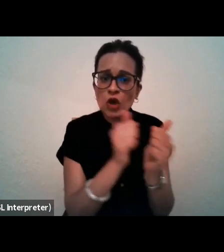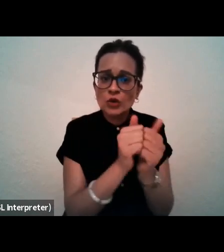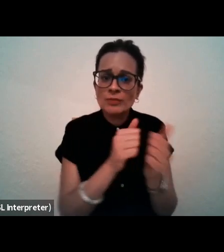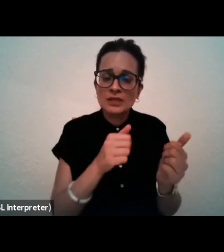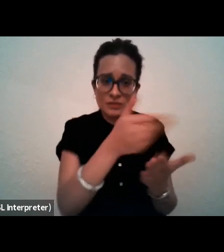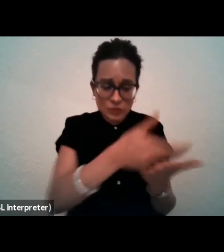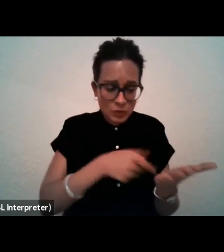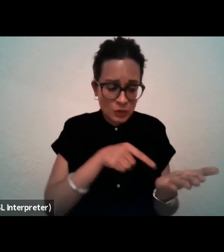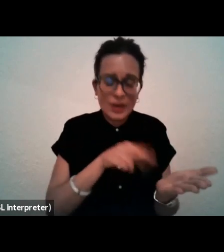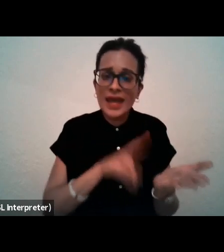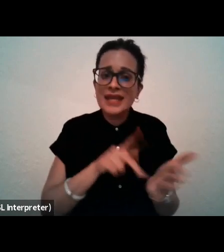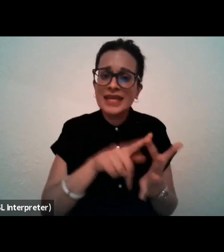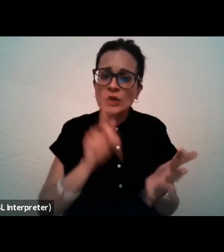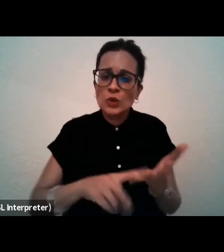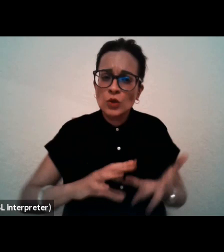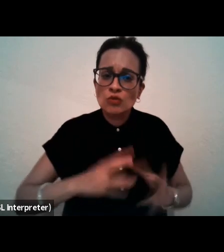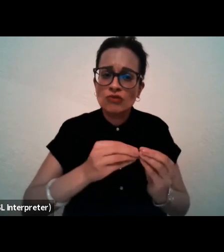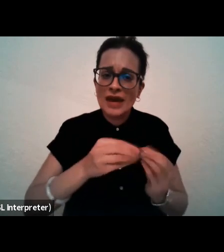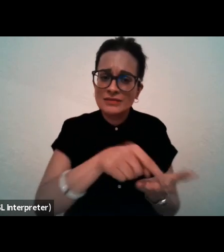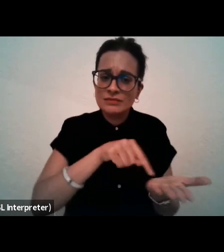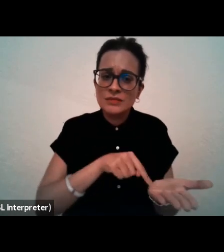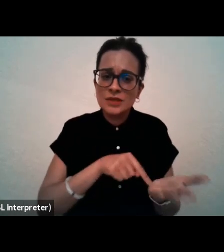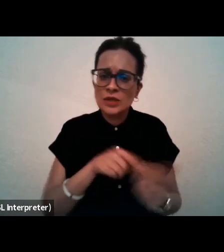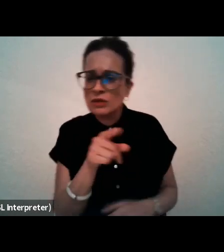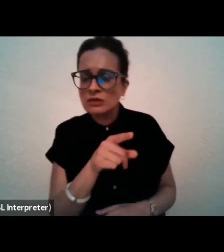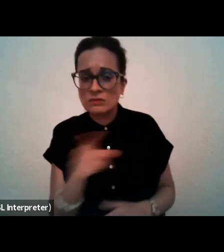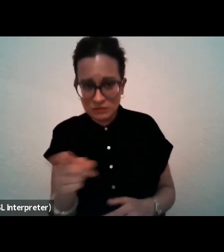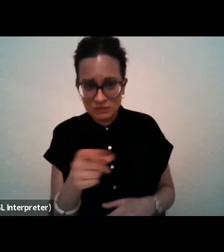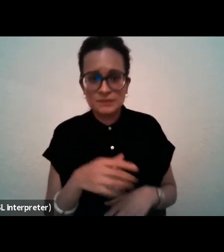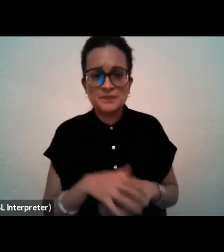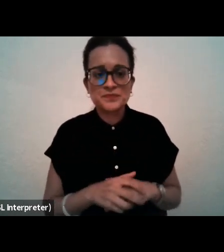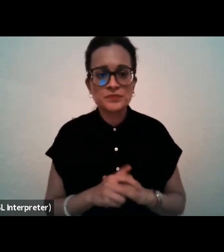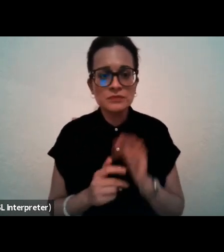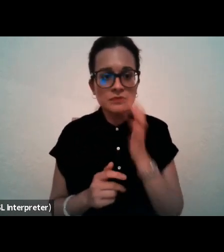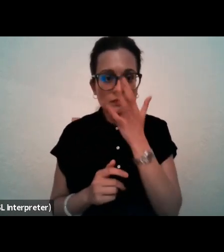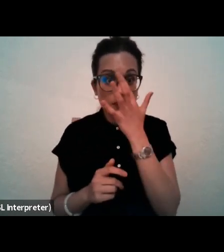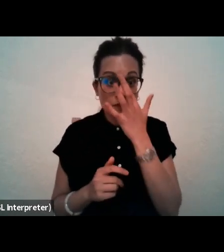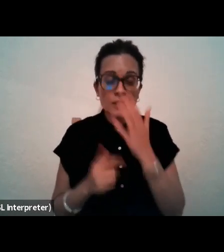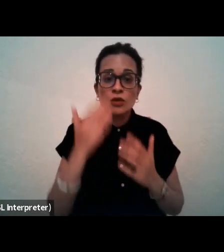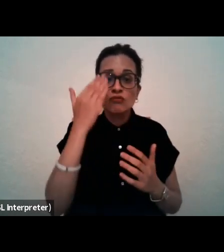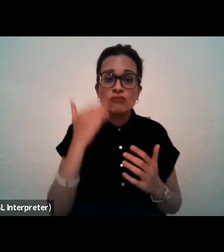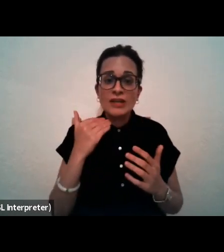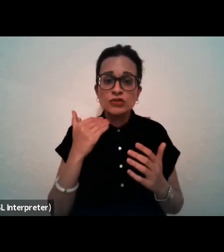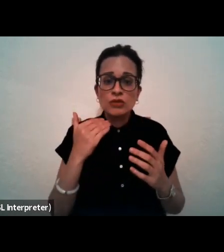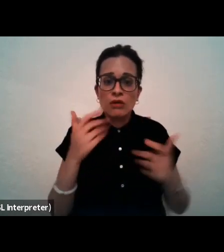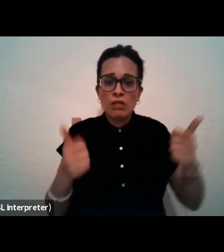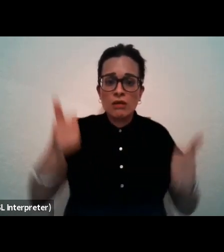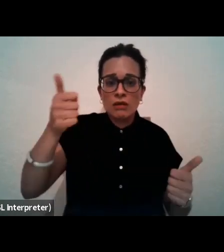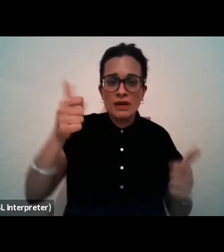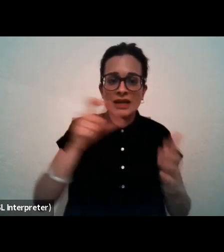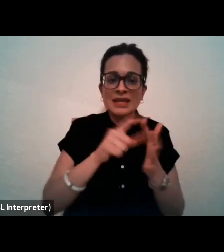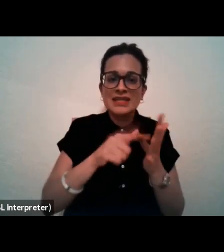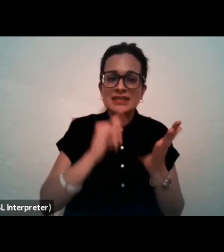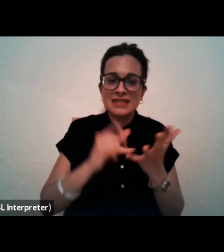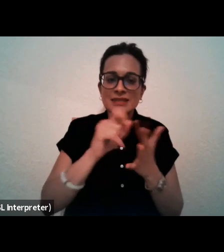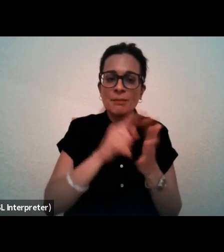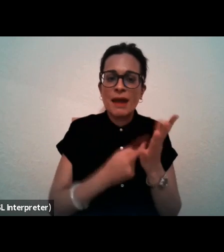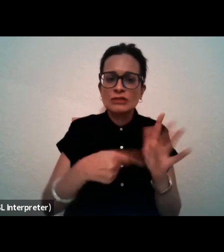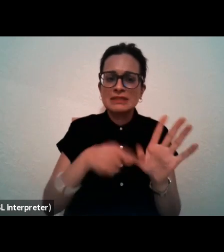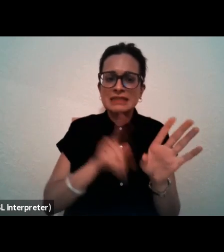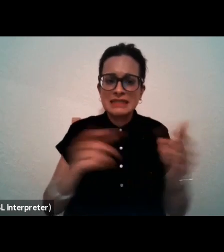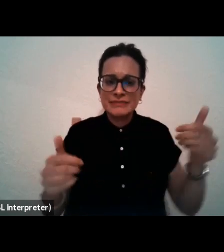has produced on what you need to know about racial disparities and COVID-19. It's on